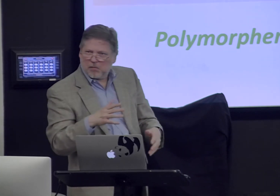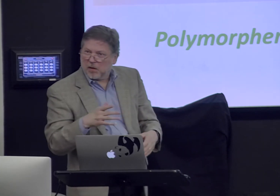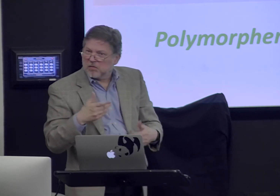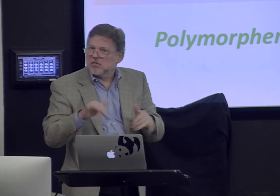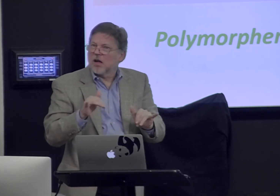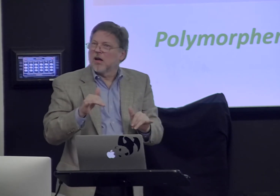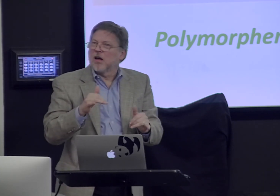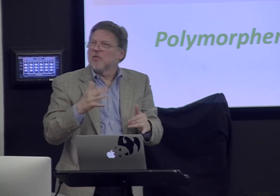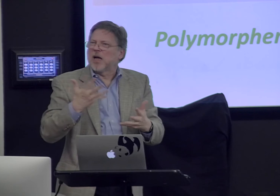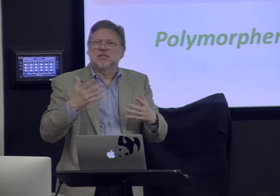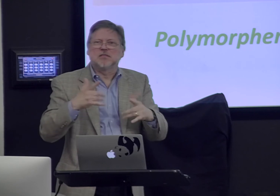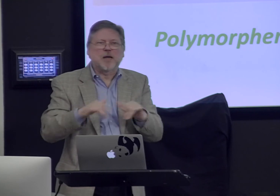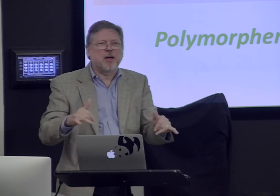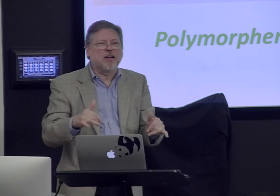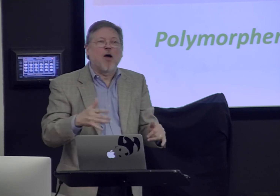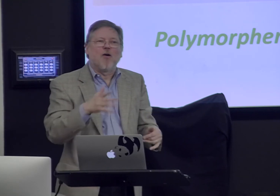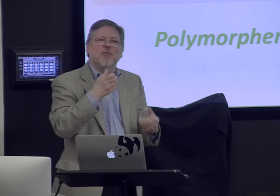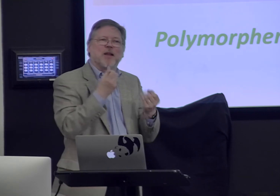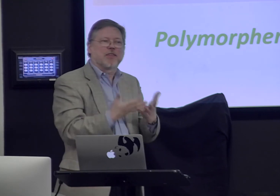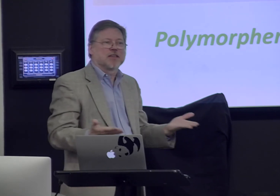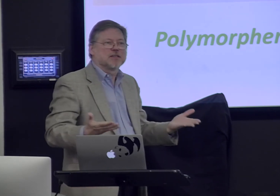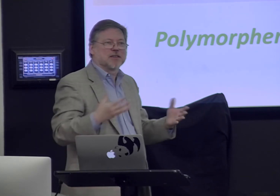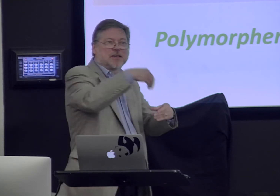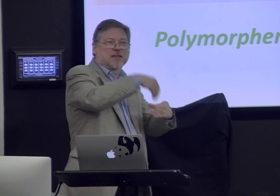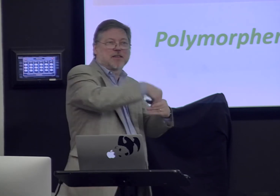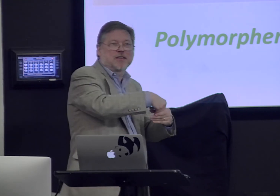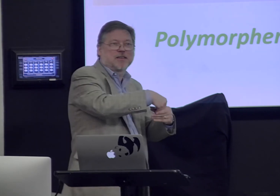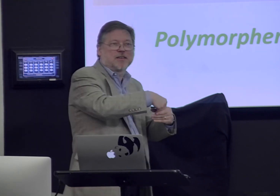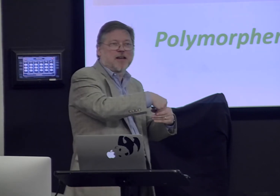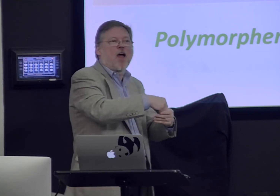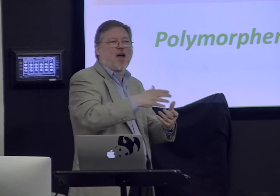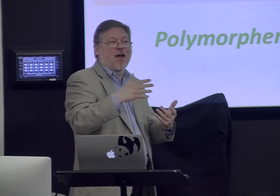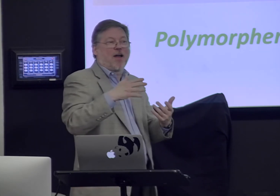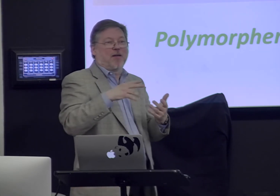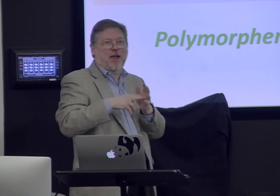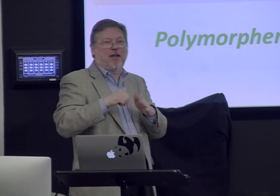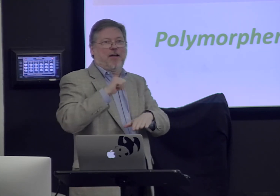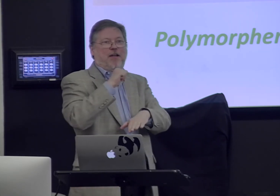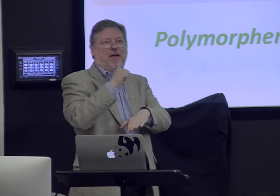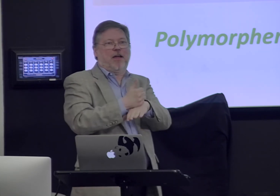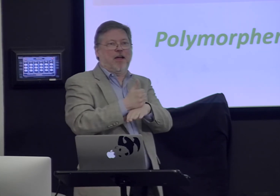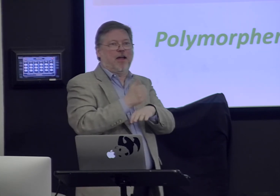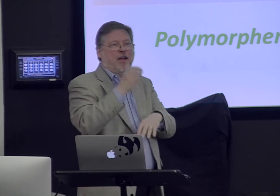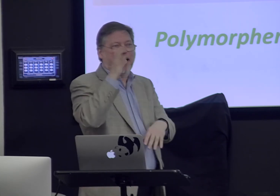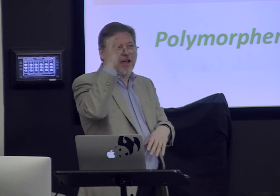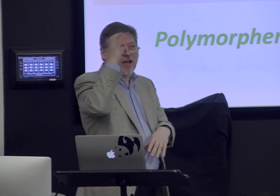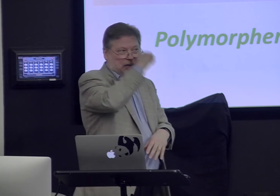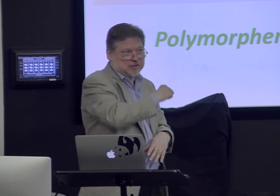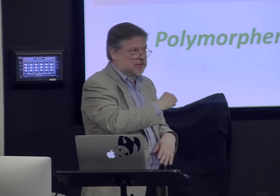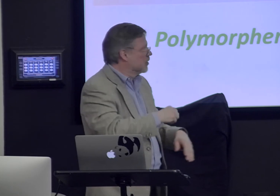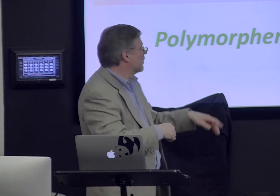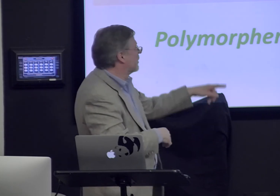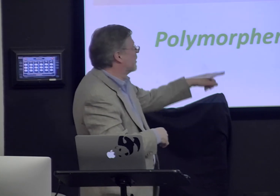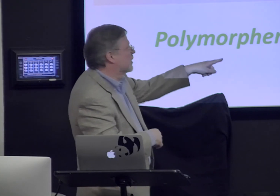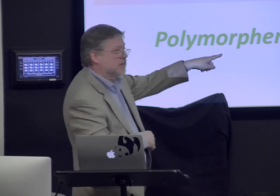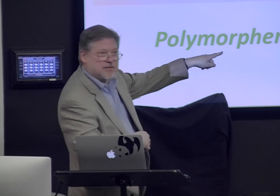language as though it is simultaneous, because many things are in a single sign, and so it